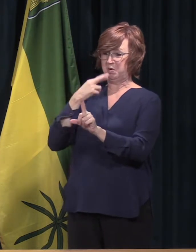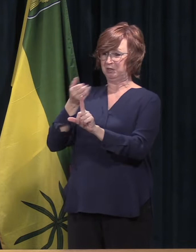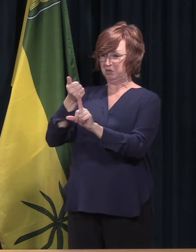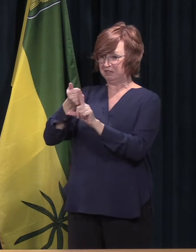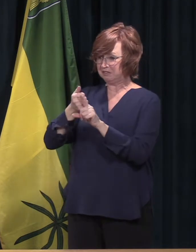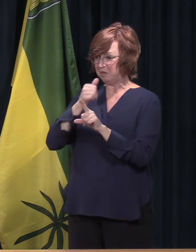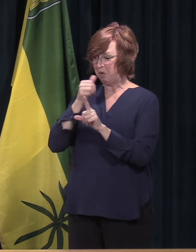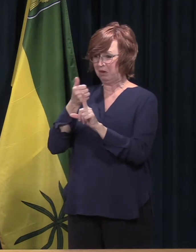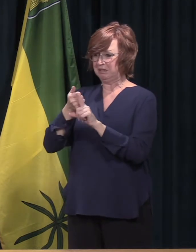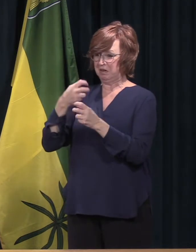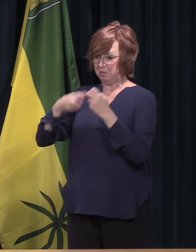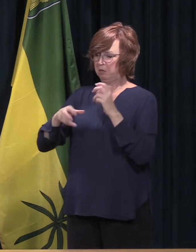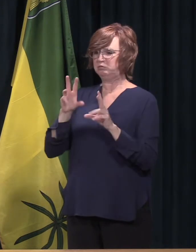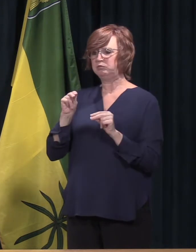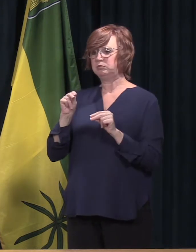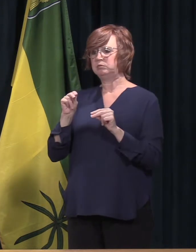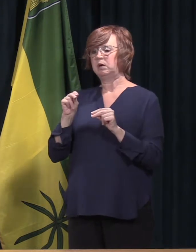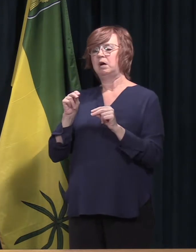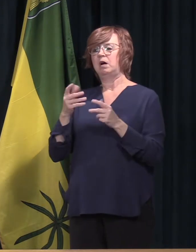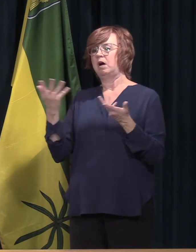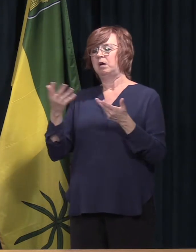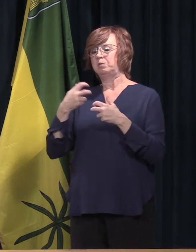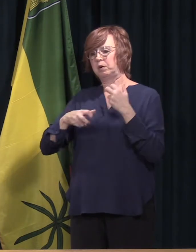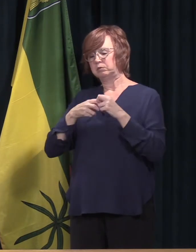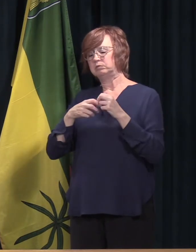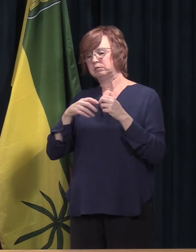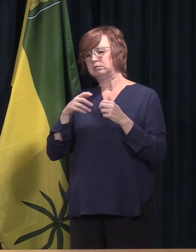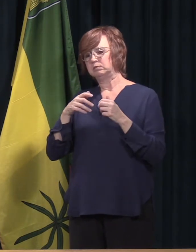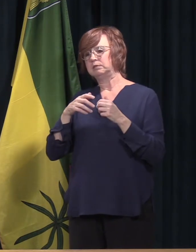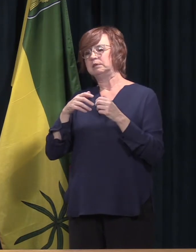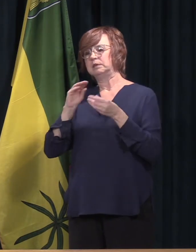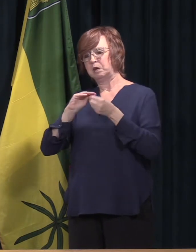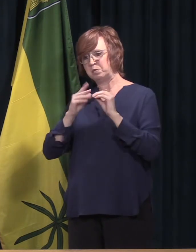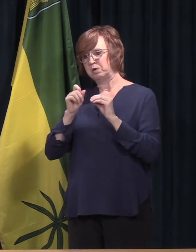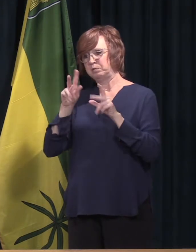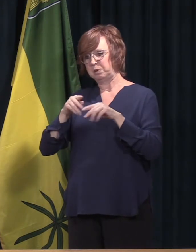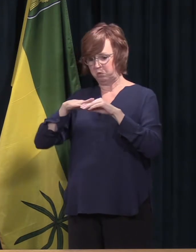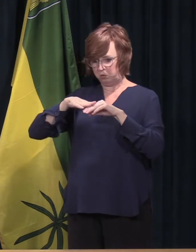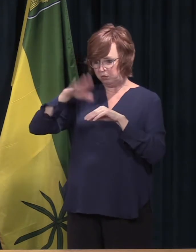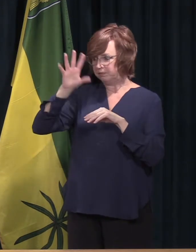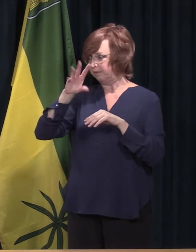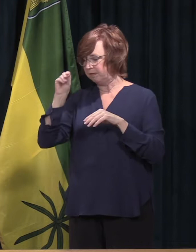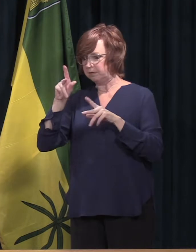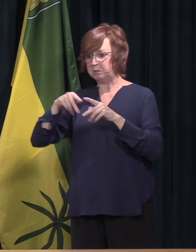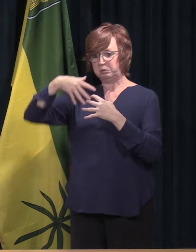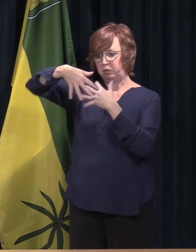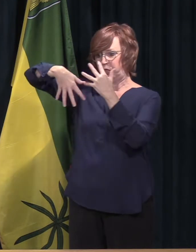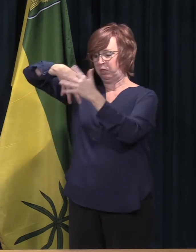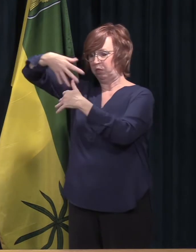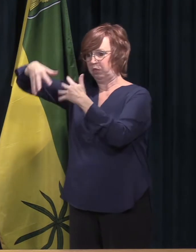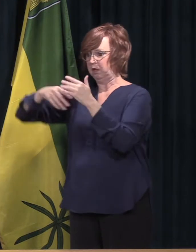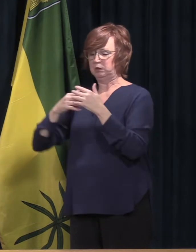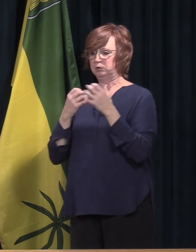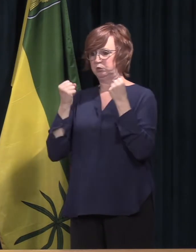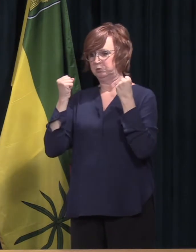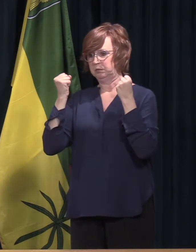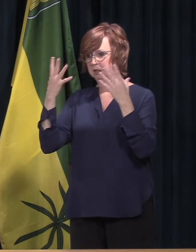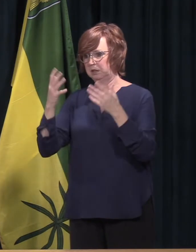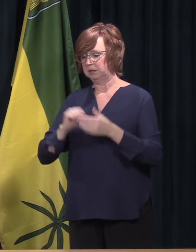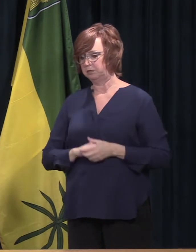we've heard two sets of issues in terms of people who are coming back from Canada. One is, of